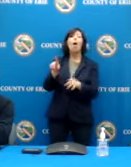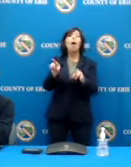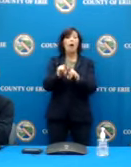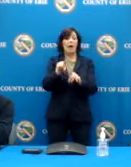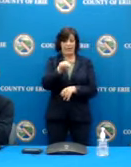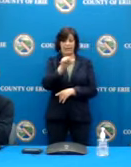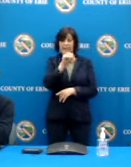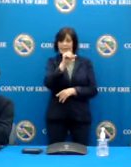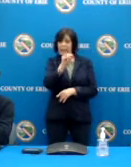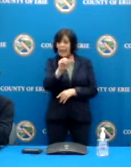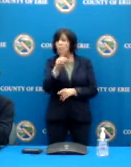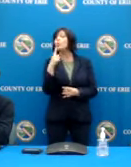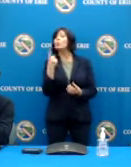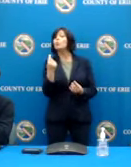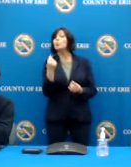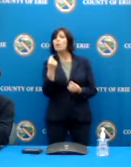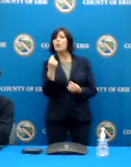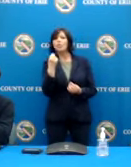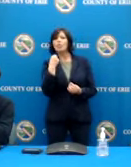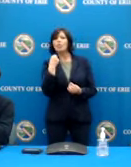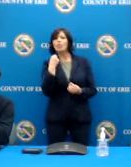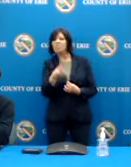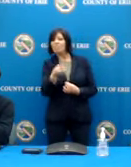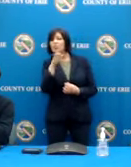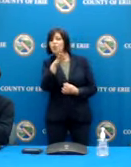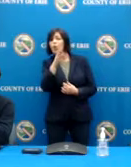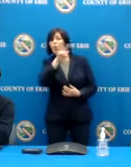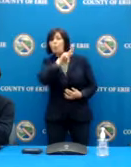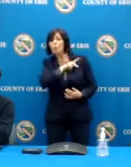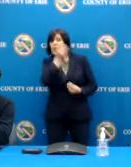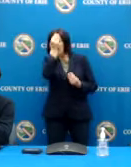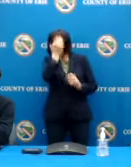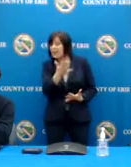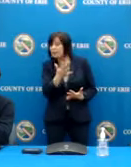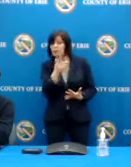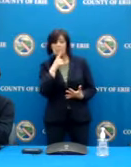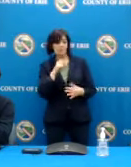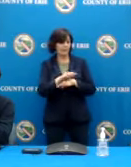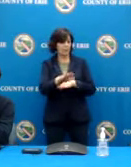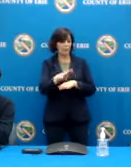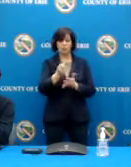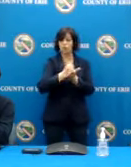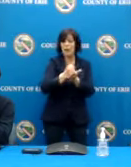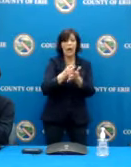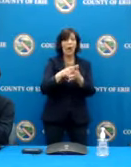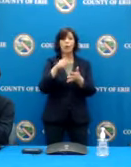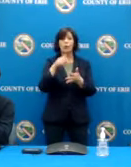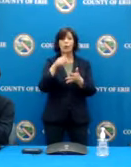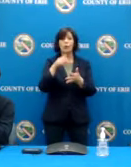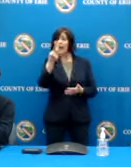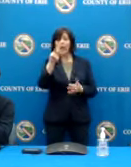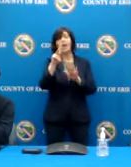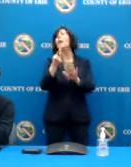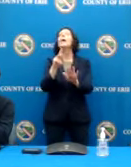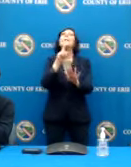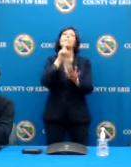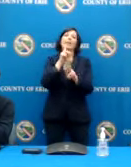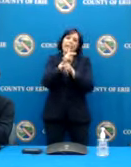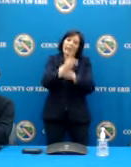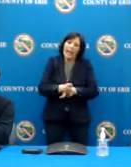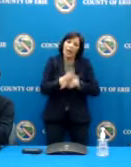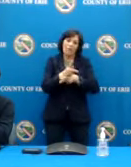are stealing personal information that could affect your credit card or your bank account. So you have to really be